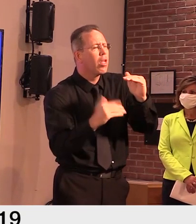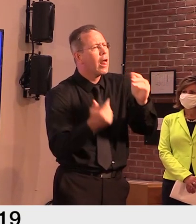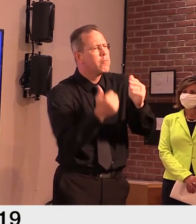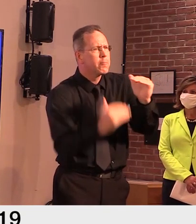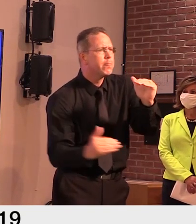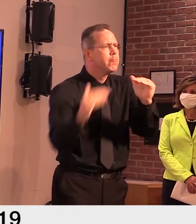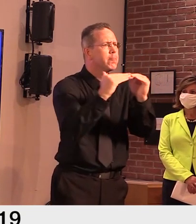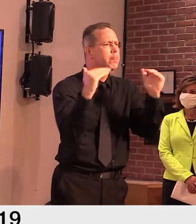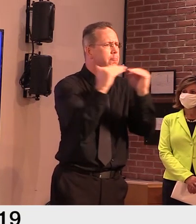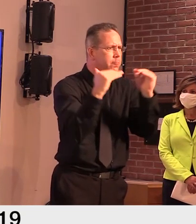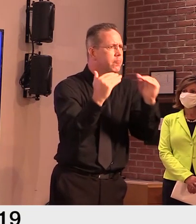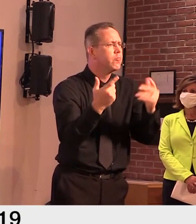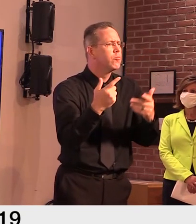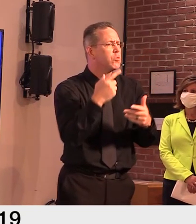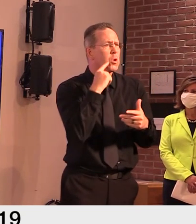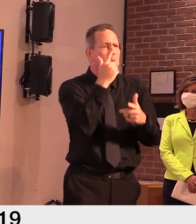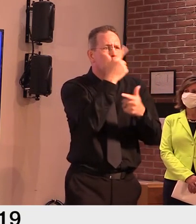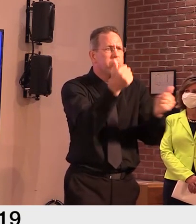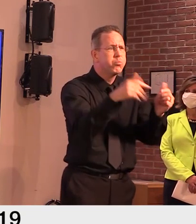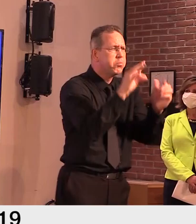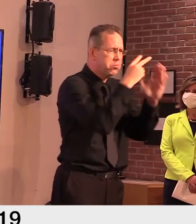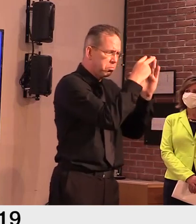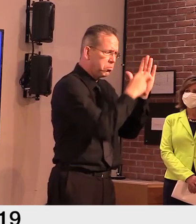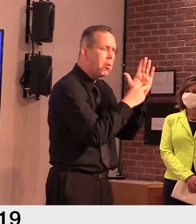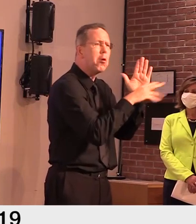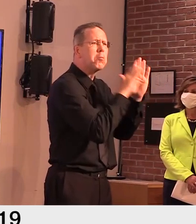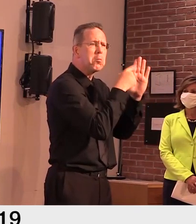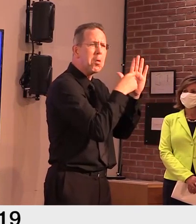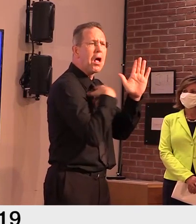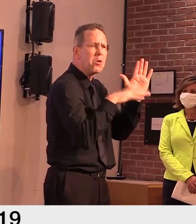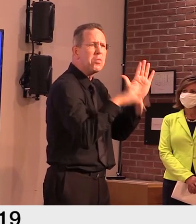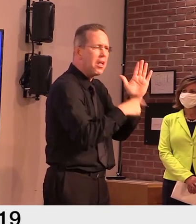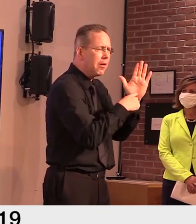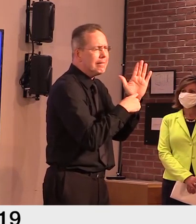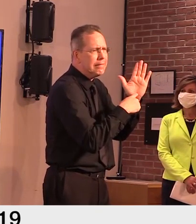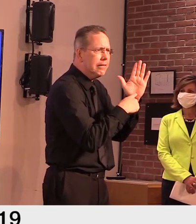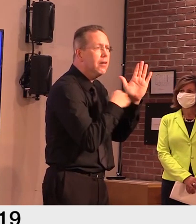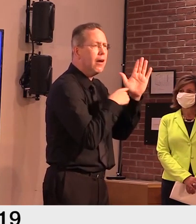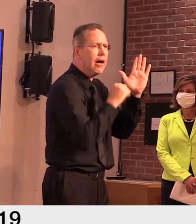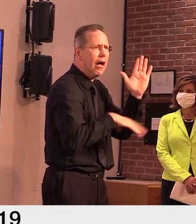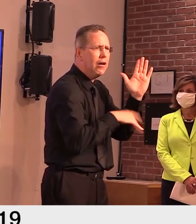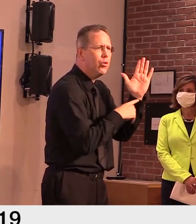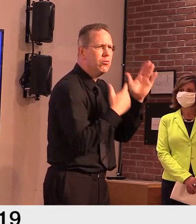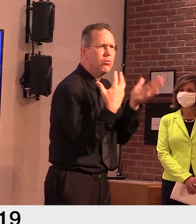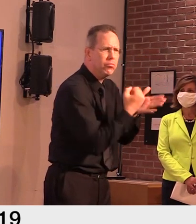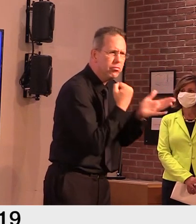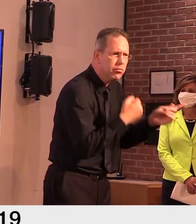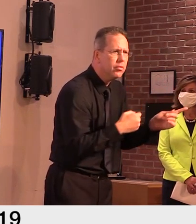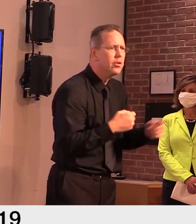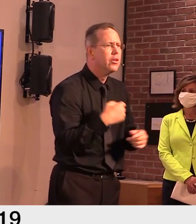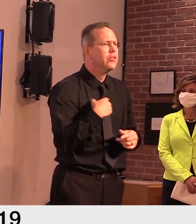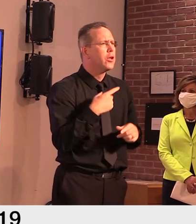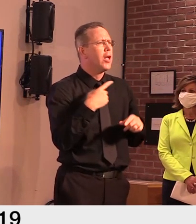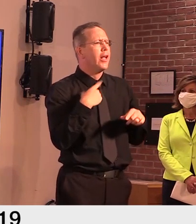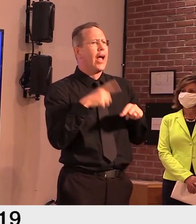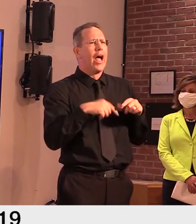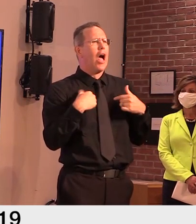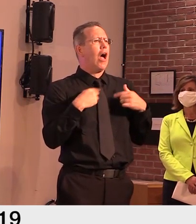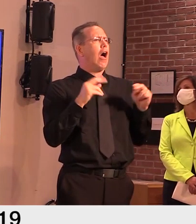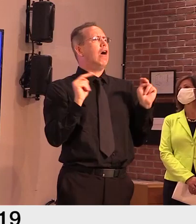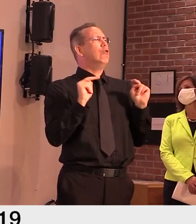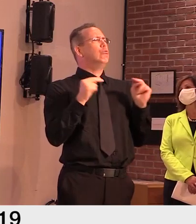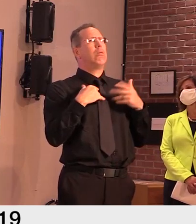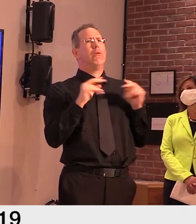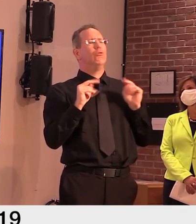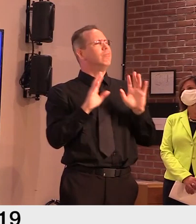equity work. However you choose to participate, however you choose to act, know that you